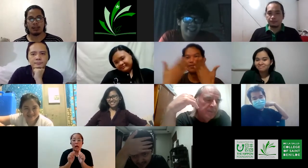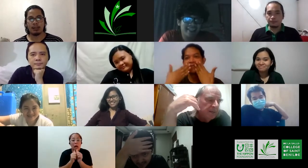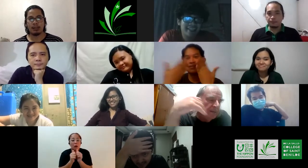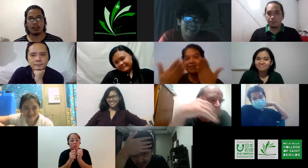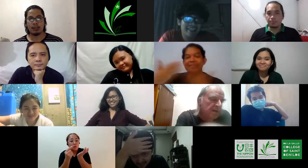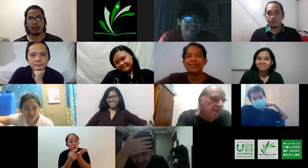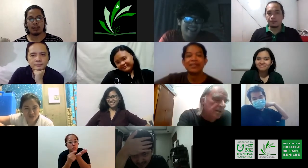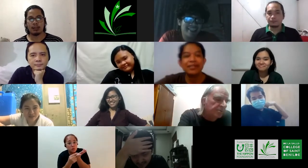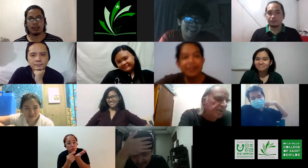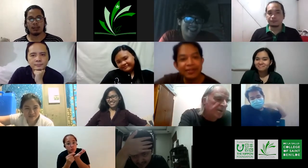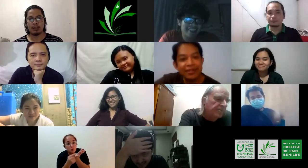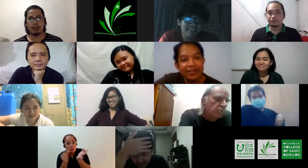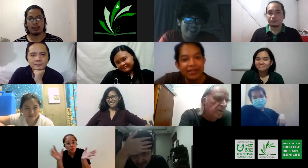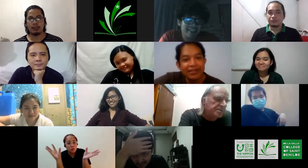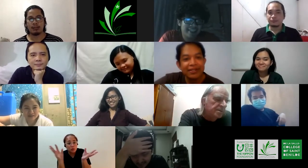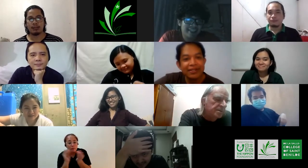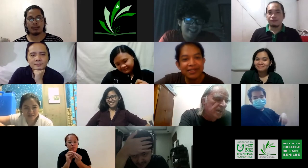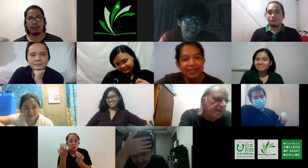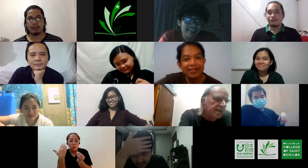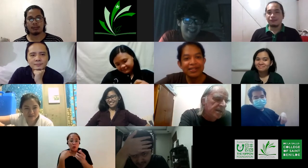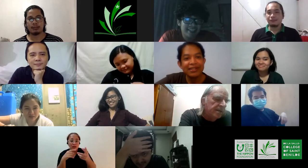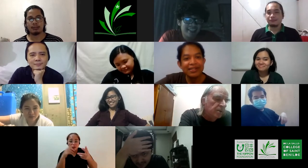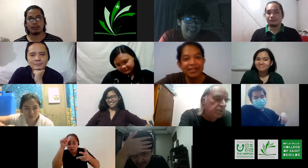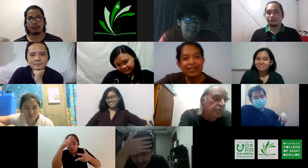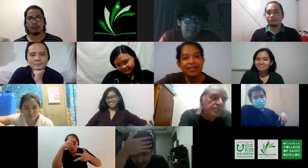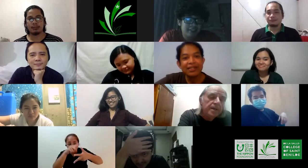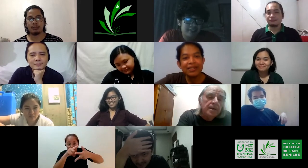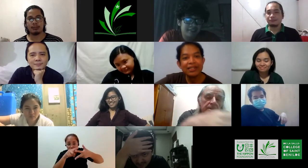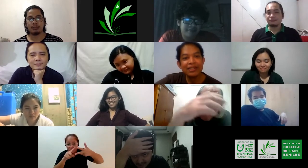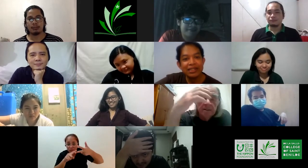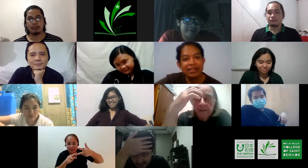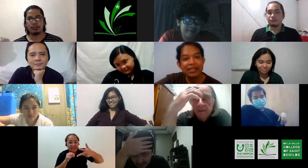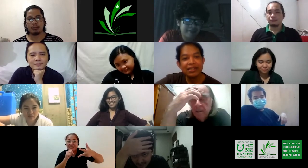because 3 of the question I cannot include because they